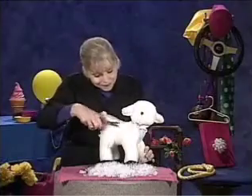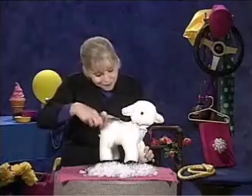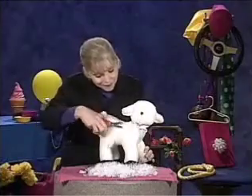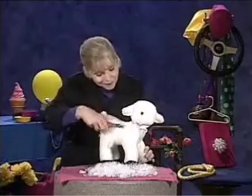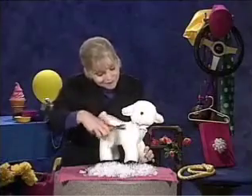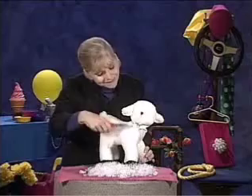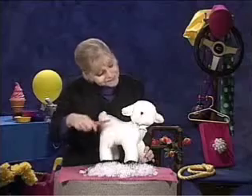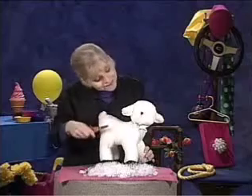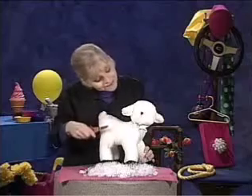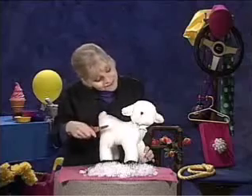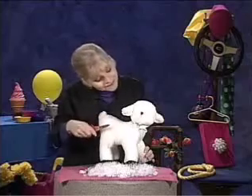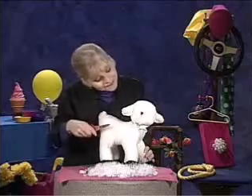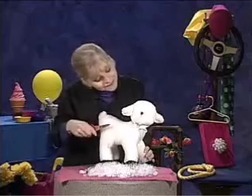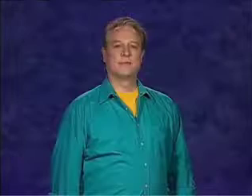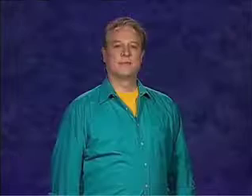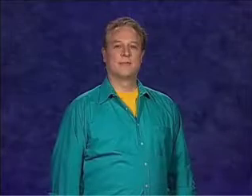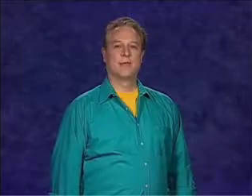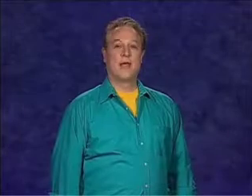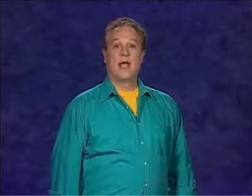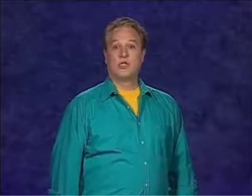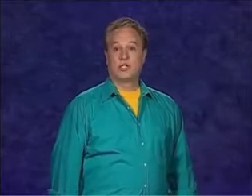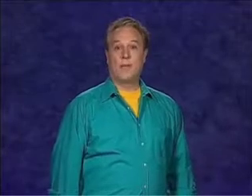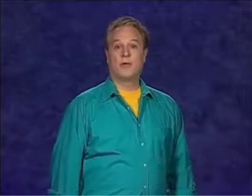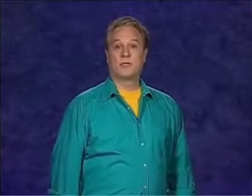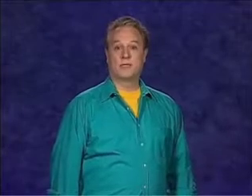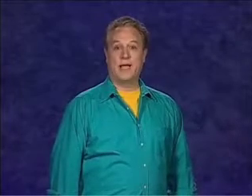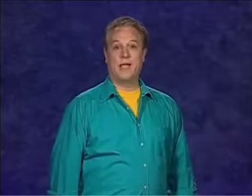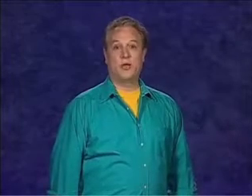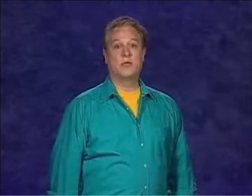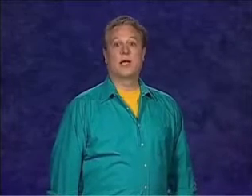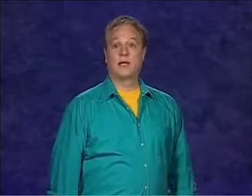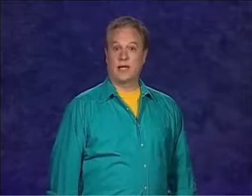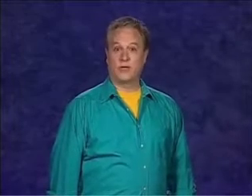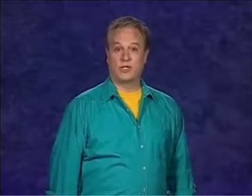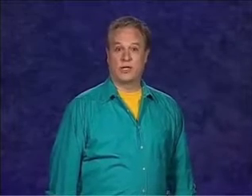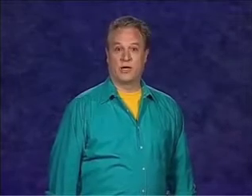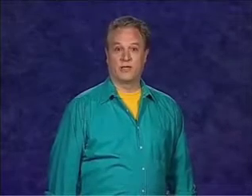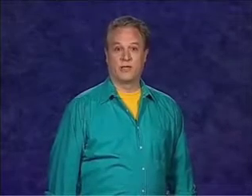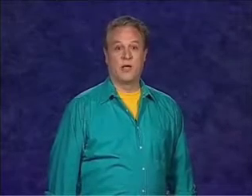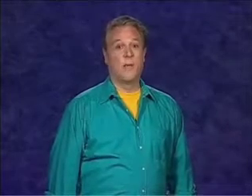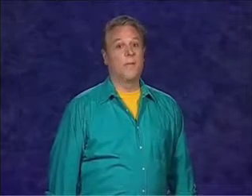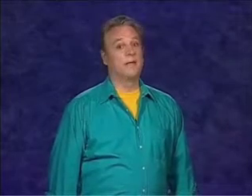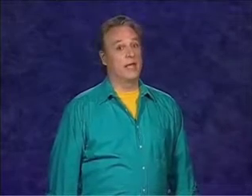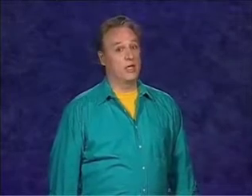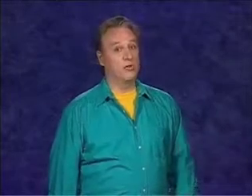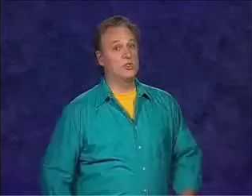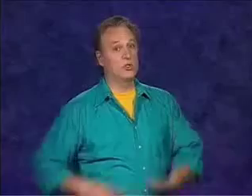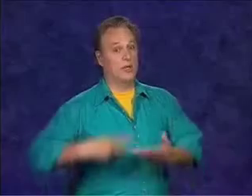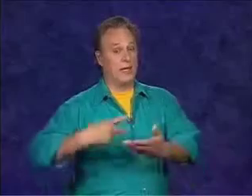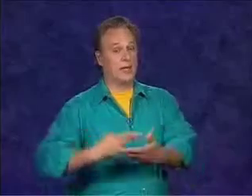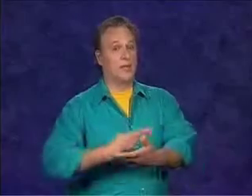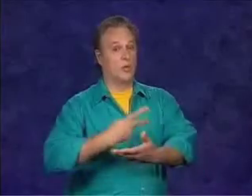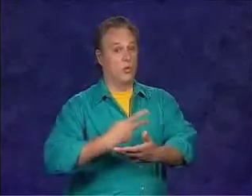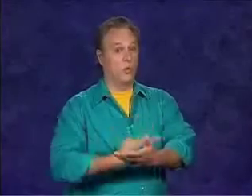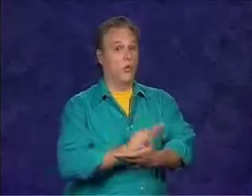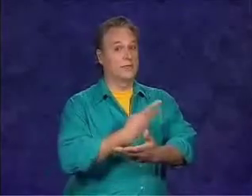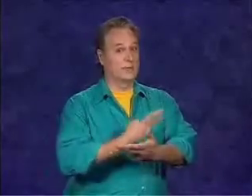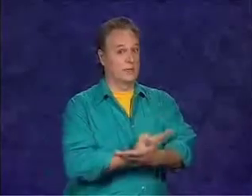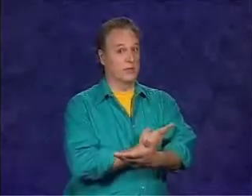Shepherds today use electric shears, but they used to cut the wool with